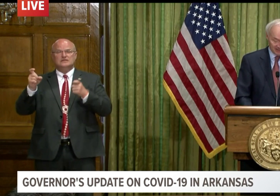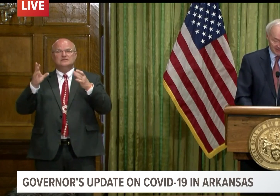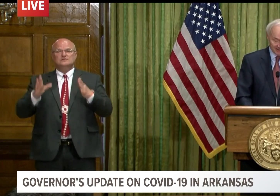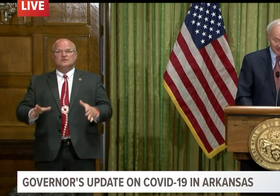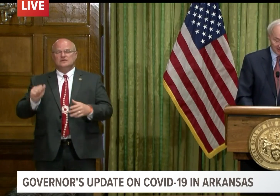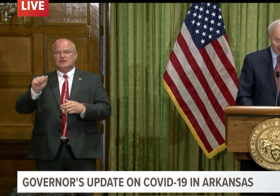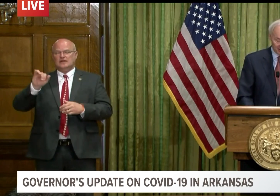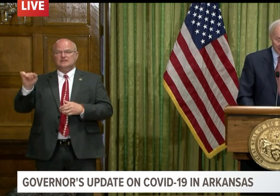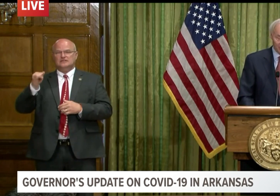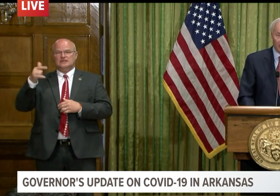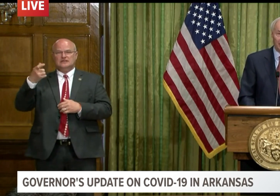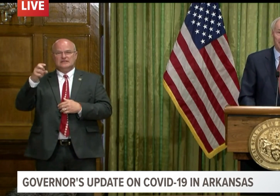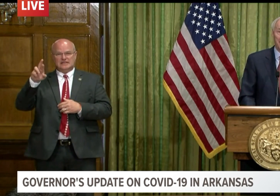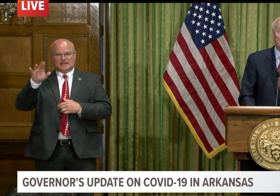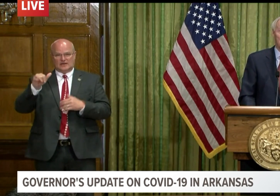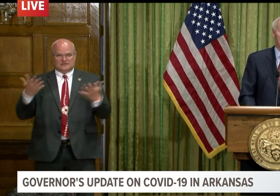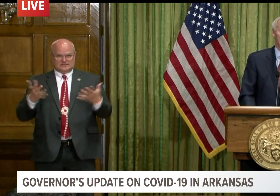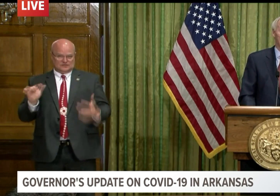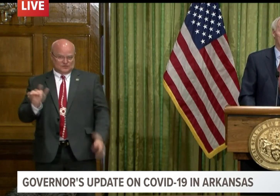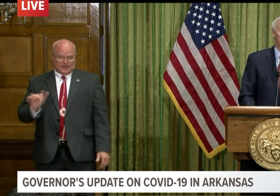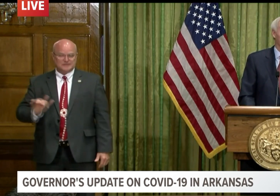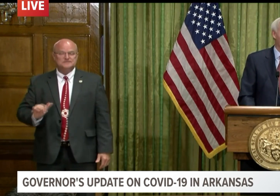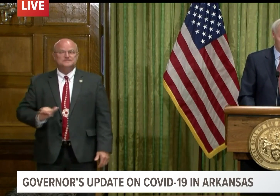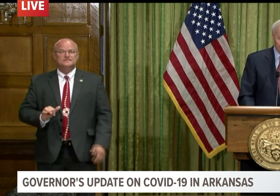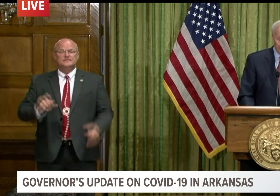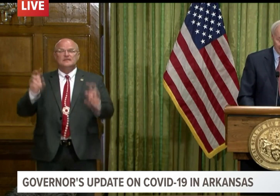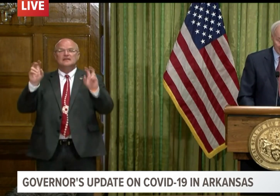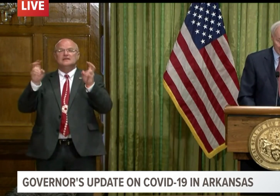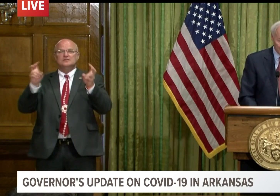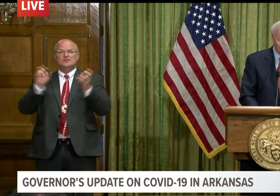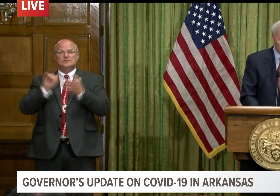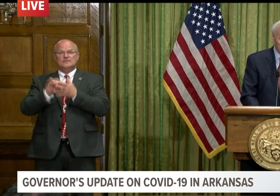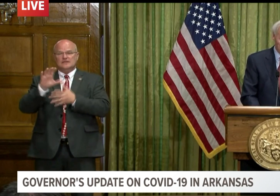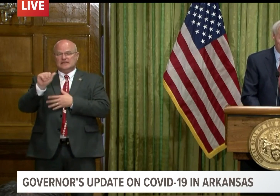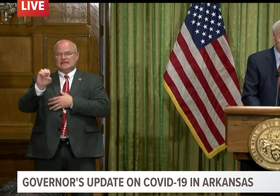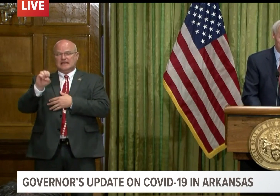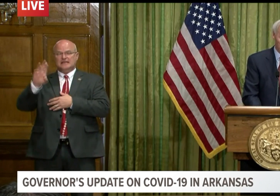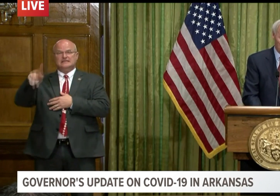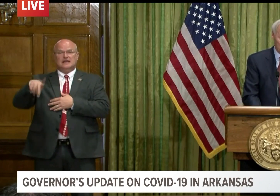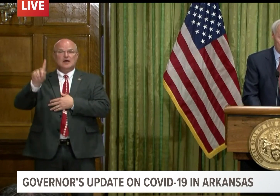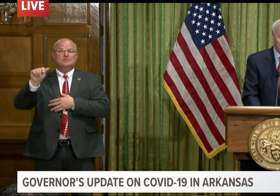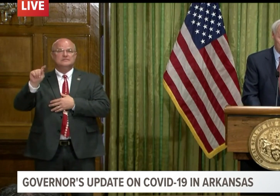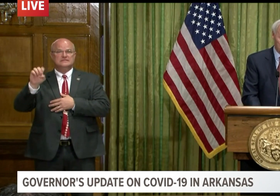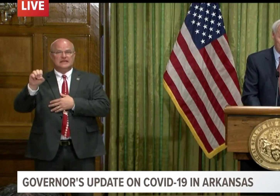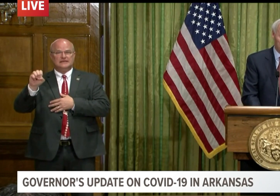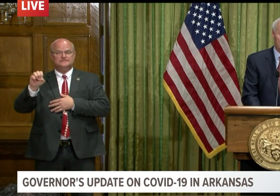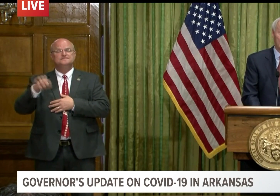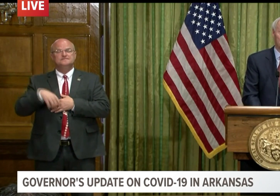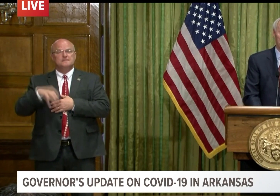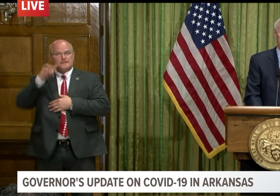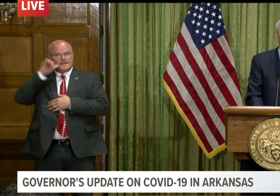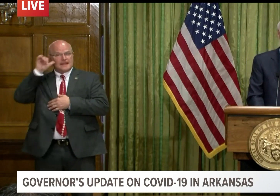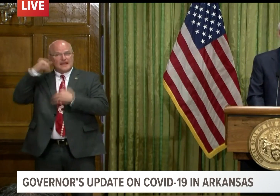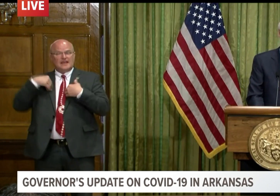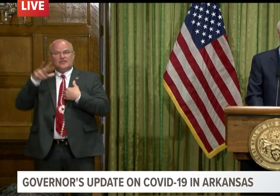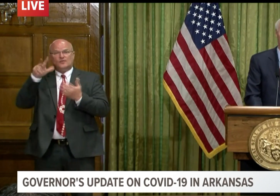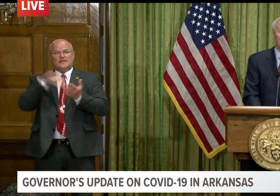A.J. Gary is here as well. In terms of the case update, yesterday we